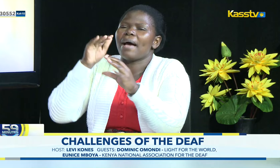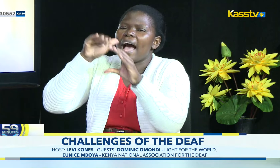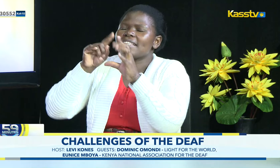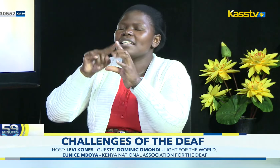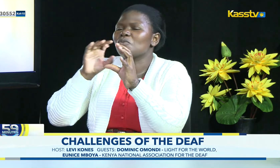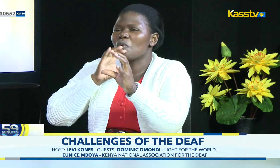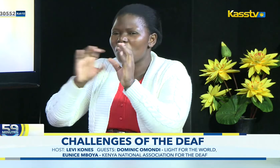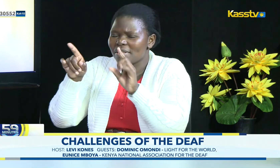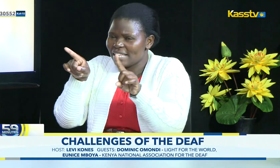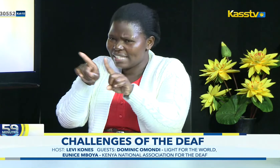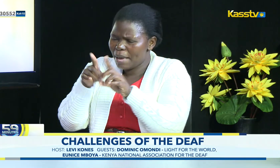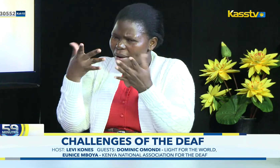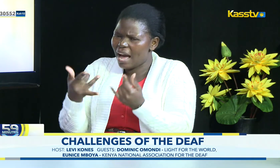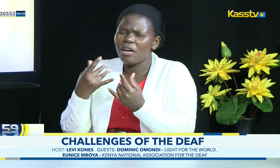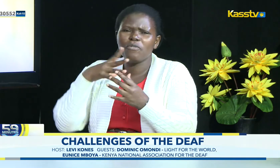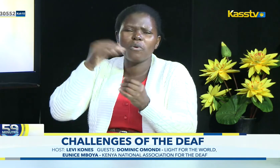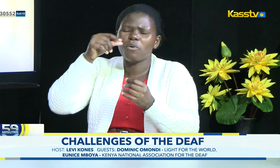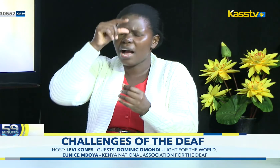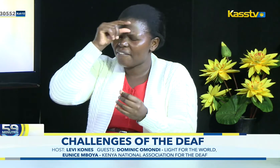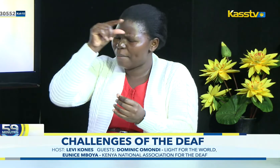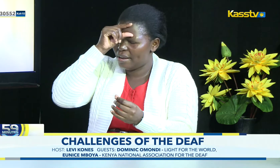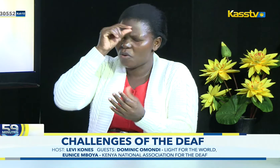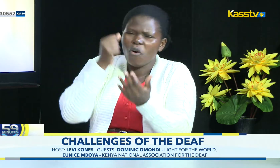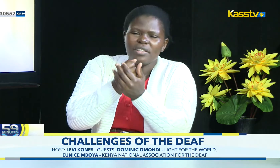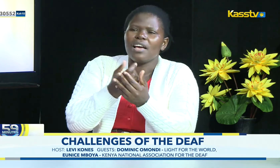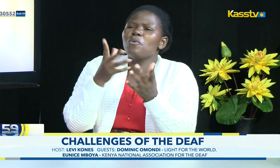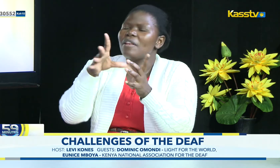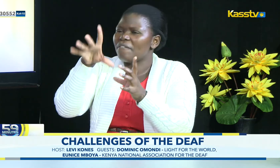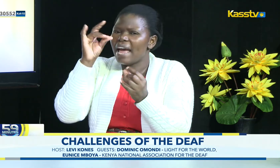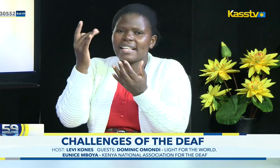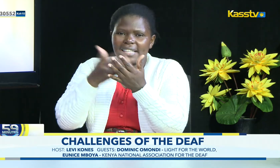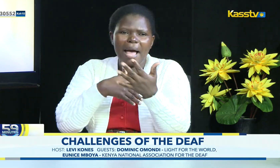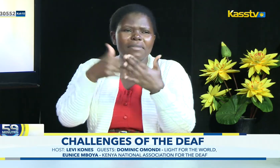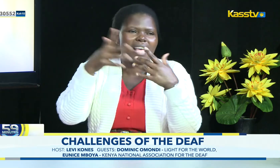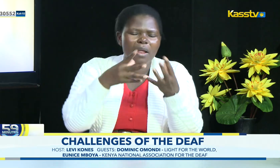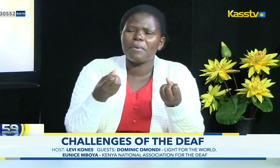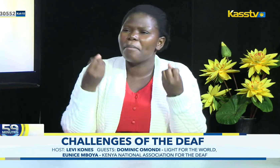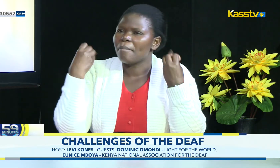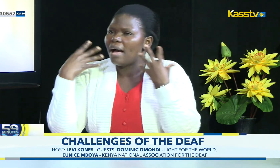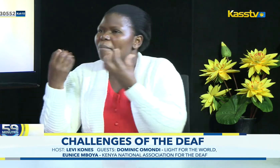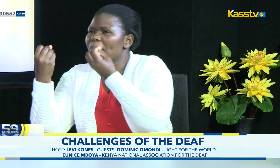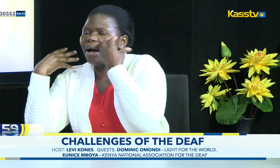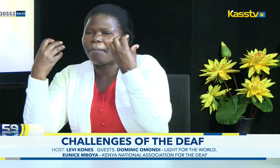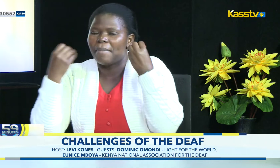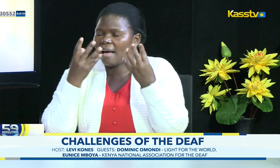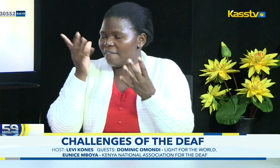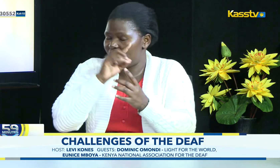but we still continue to push for access to communication for the deaf person. We